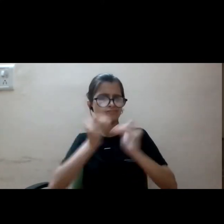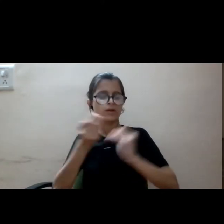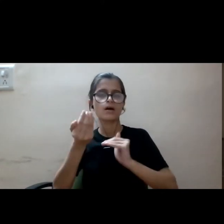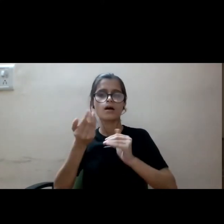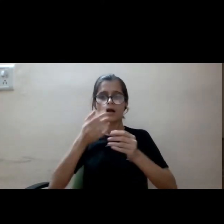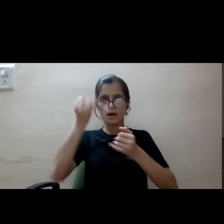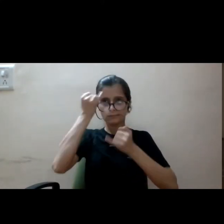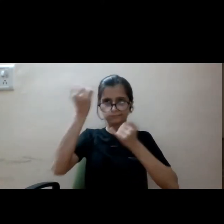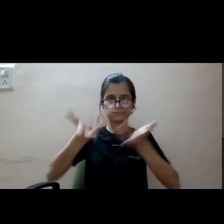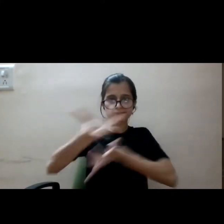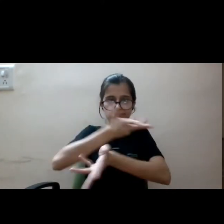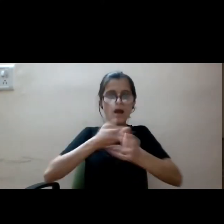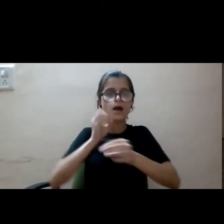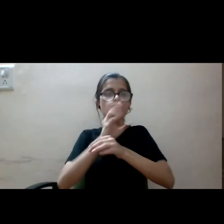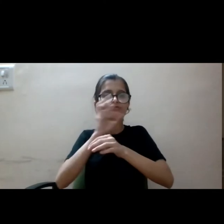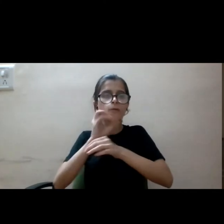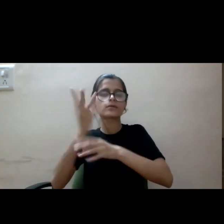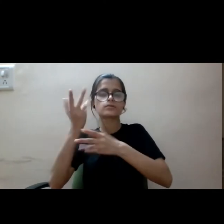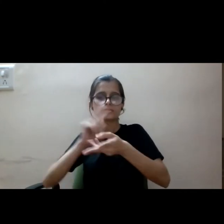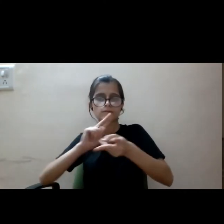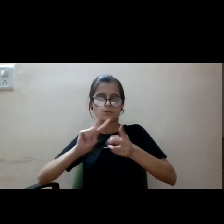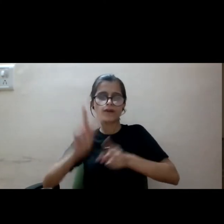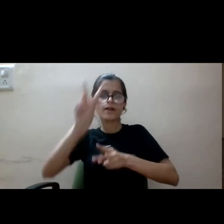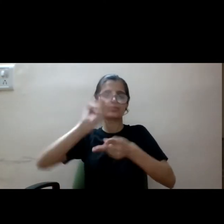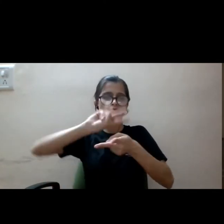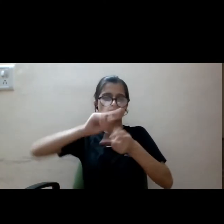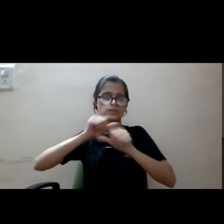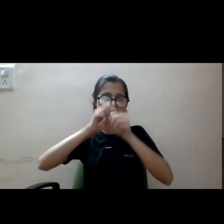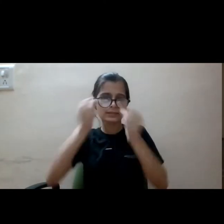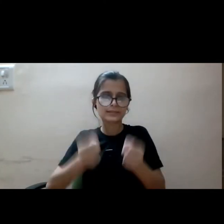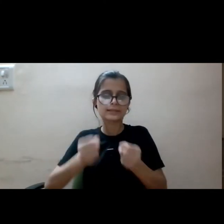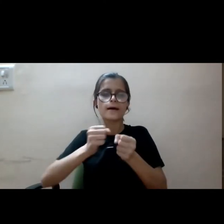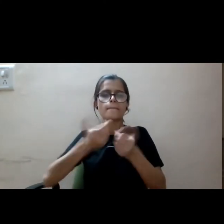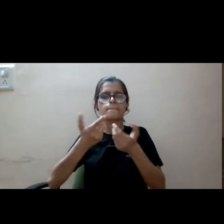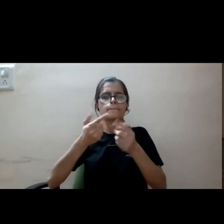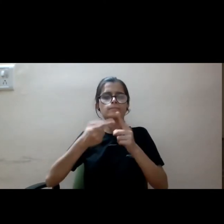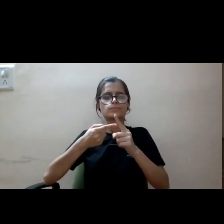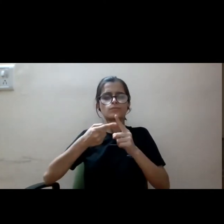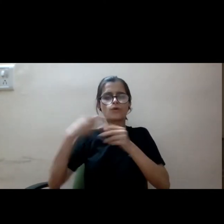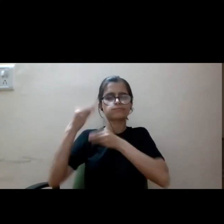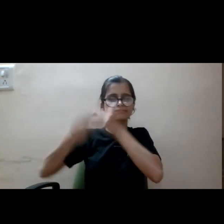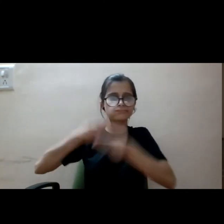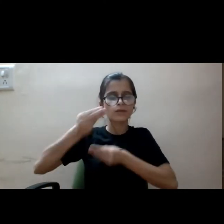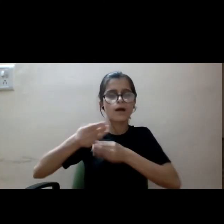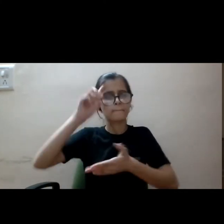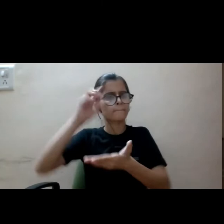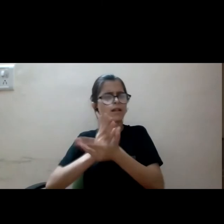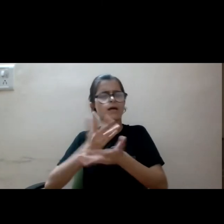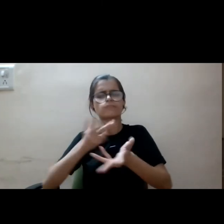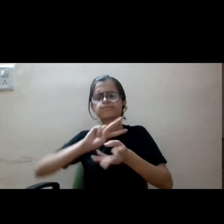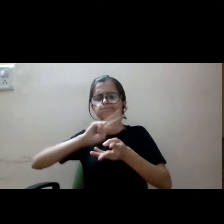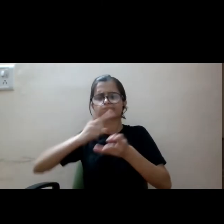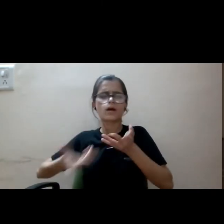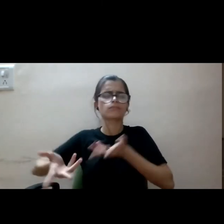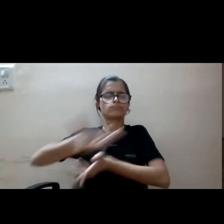ideas, information, values, systems, traditions, beliefs, and other aspects